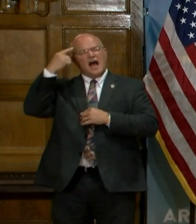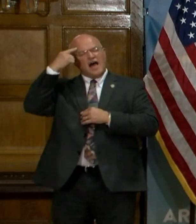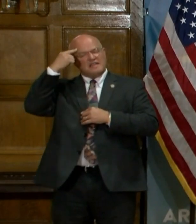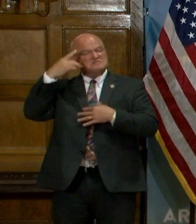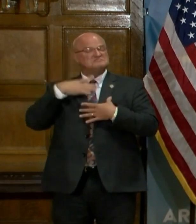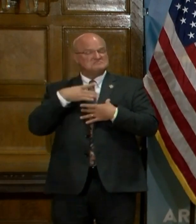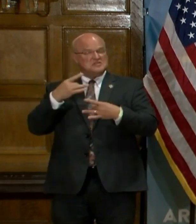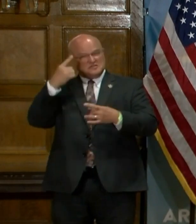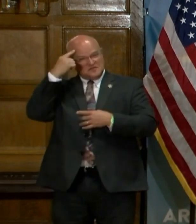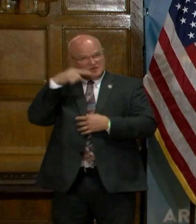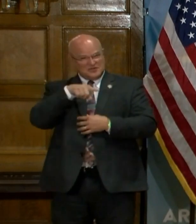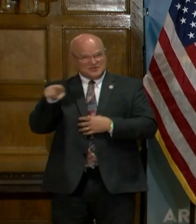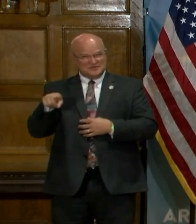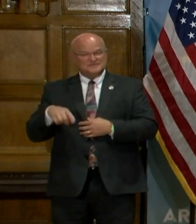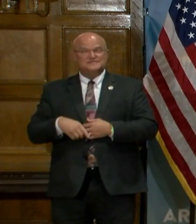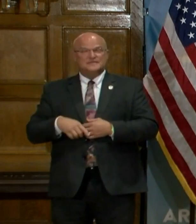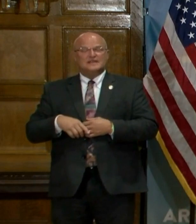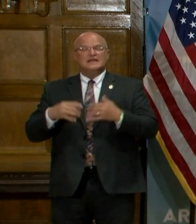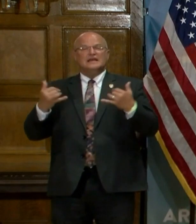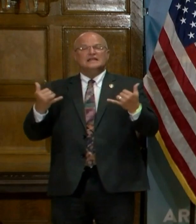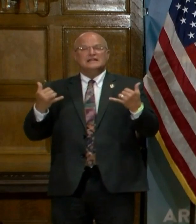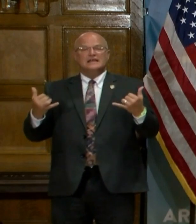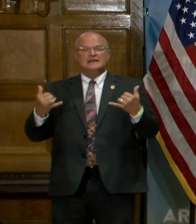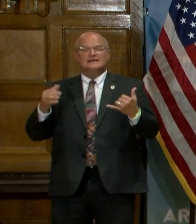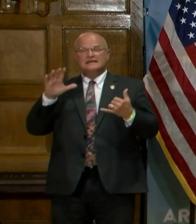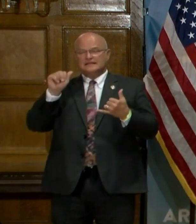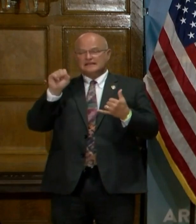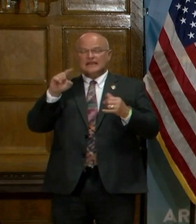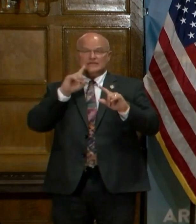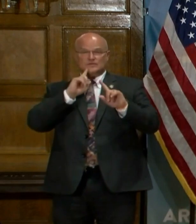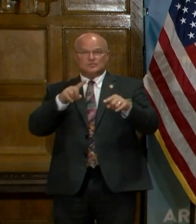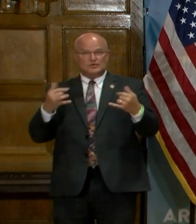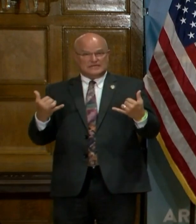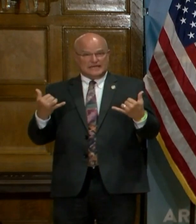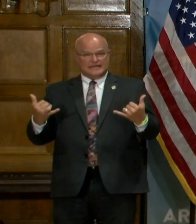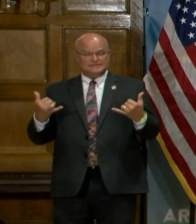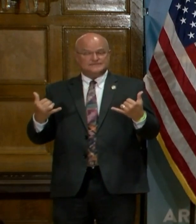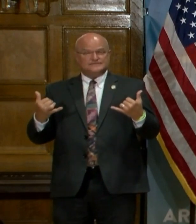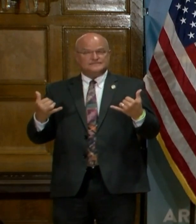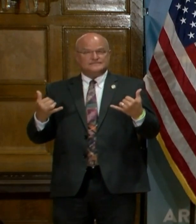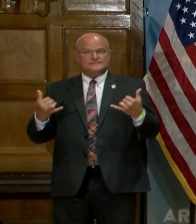of interest. Going to our case report for today,